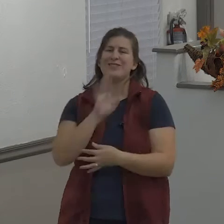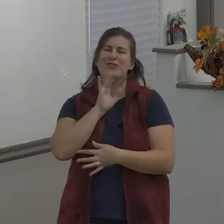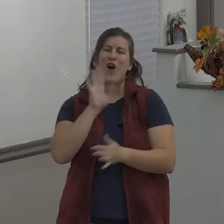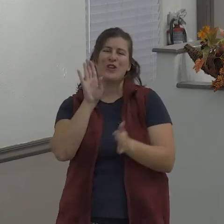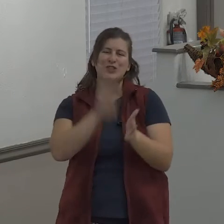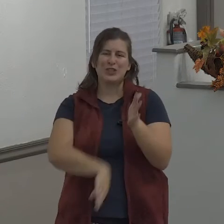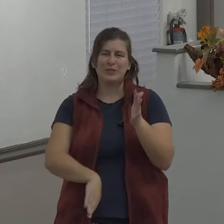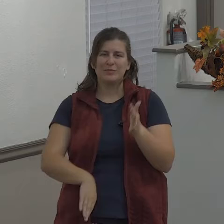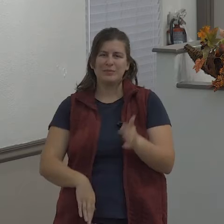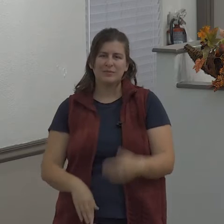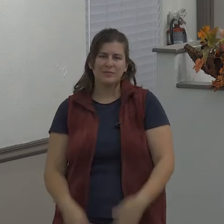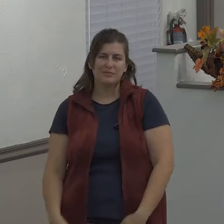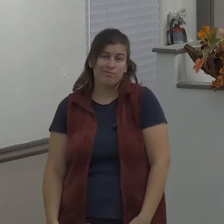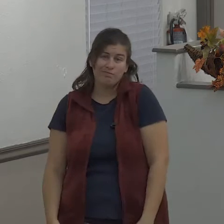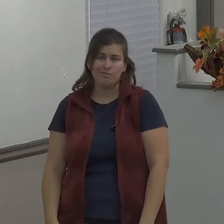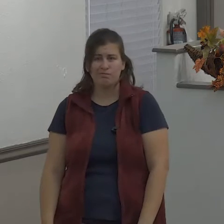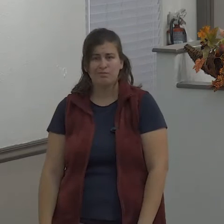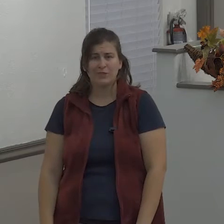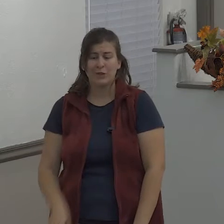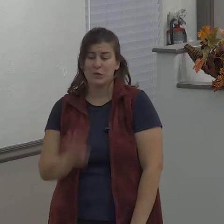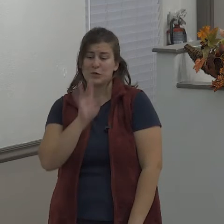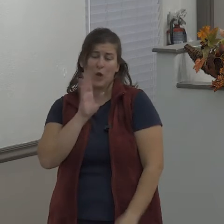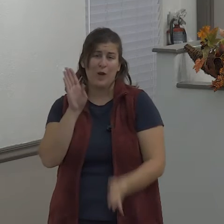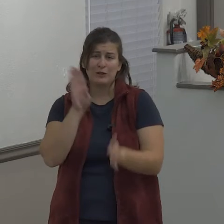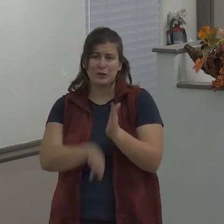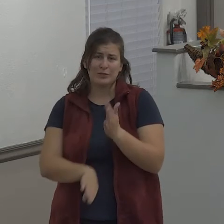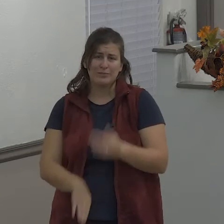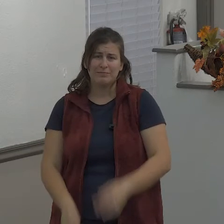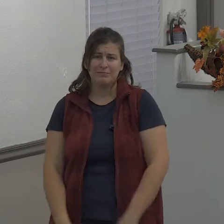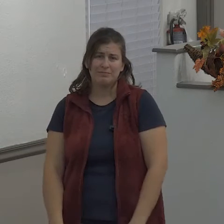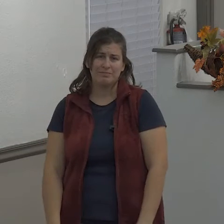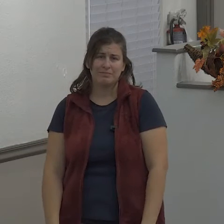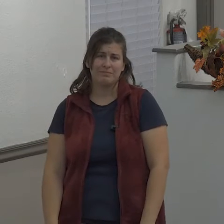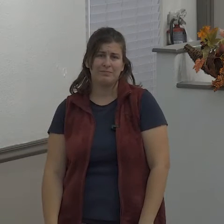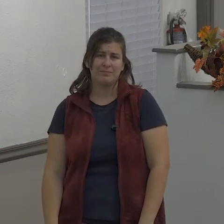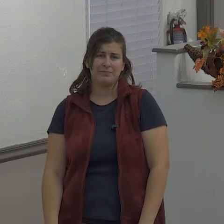Talk is cheap, isn't it? It's cheap.